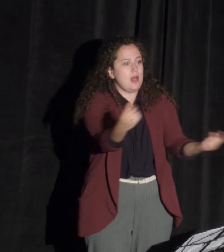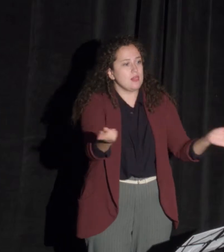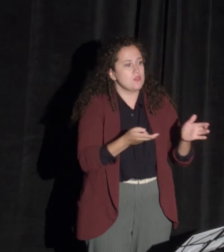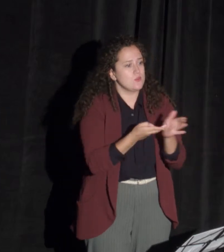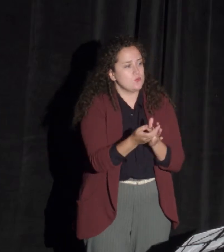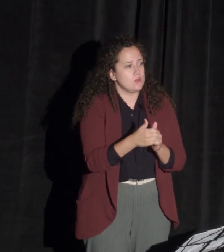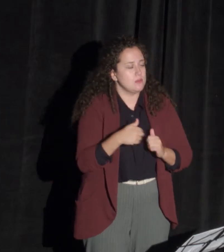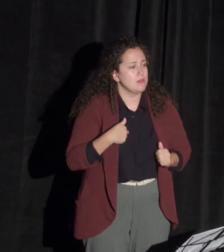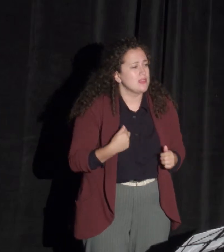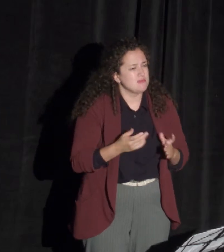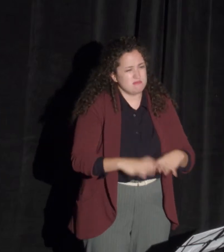day.